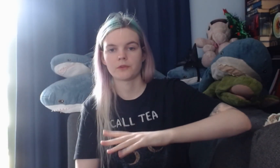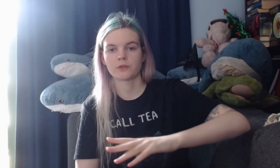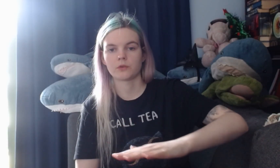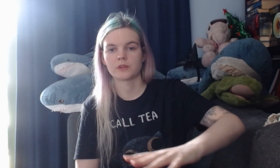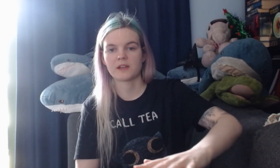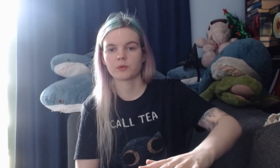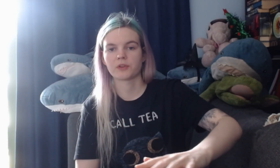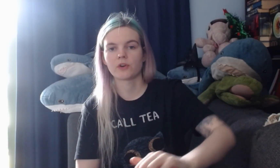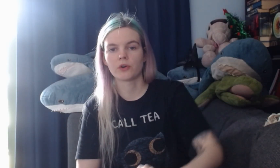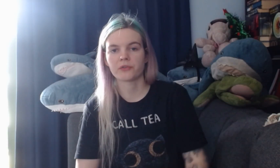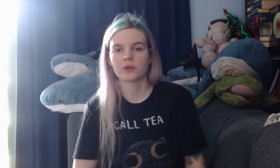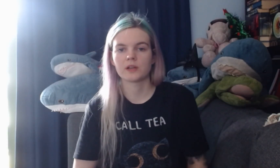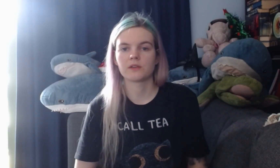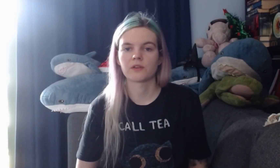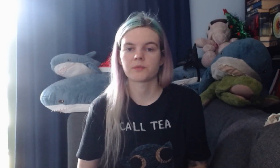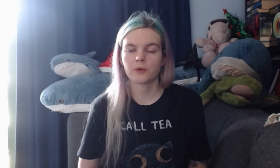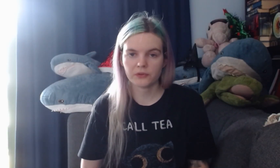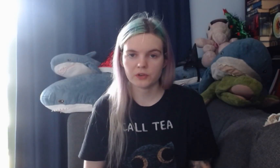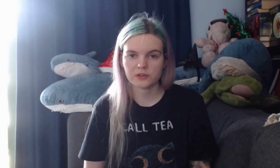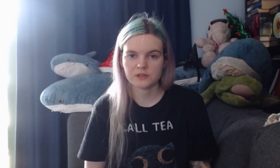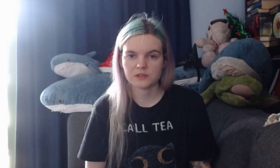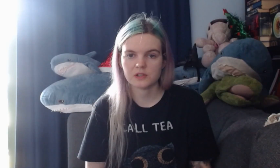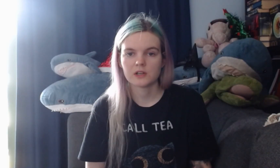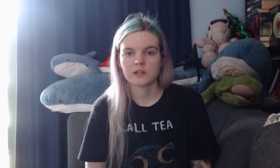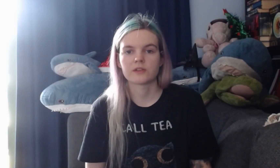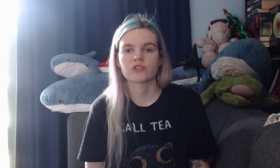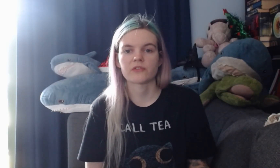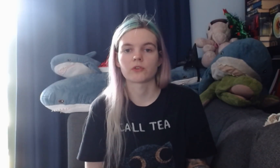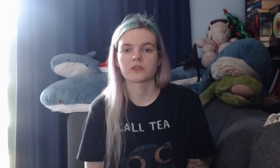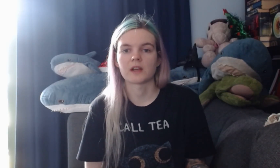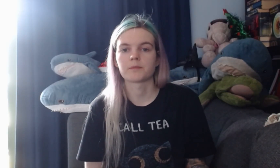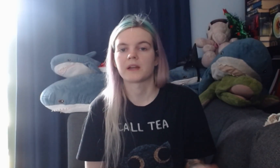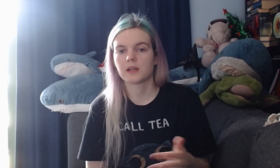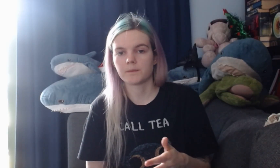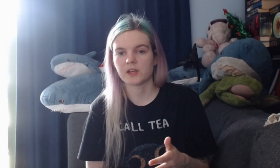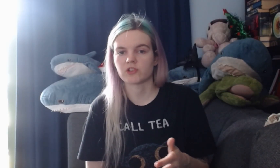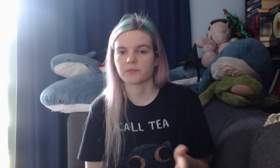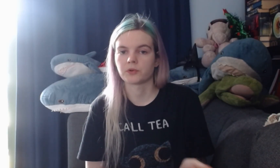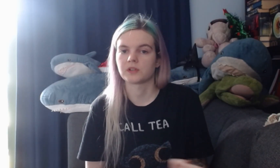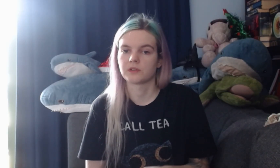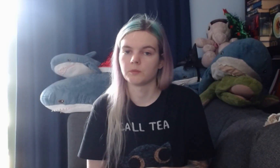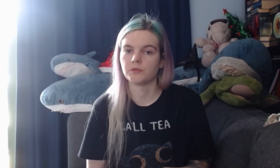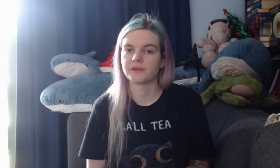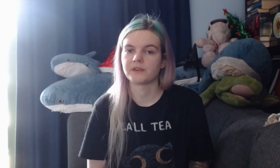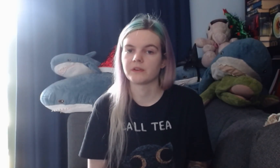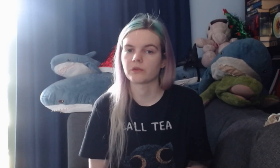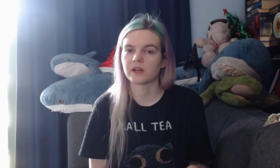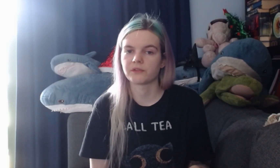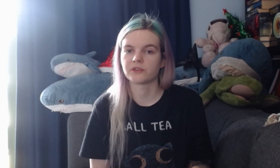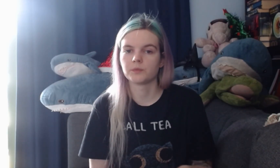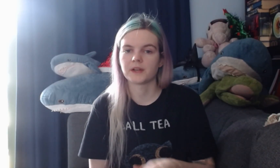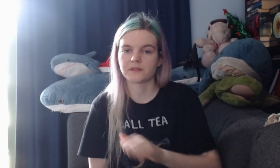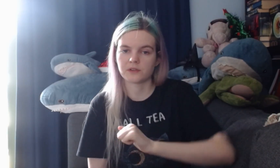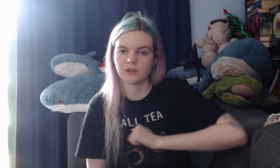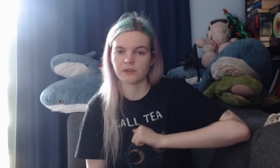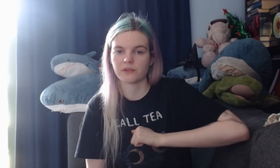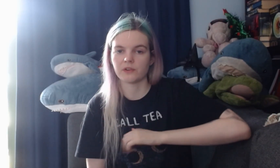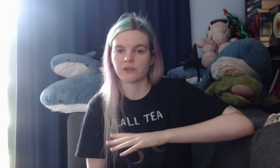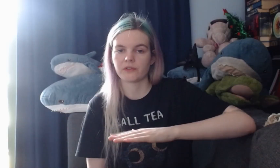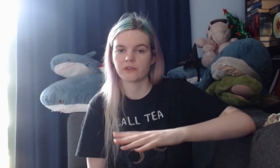So that one is also in this bonus content. It's just not done by him. They just put in the movie scene. So I assume that this is